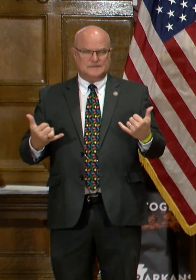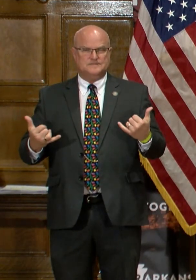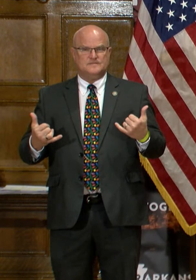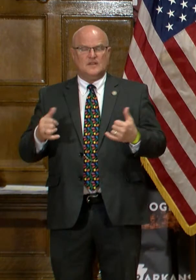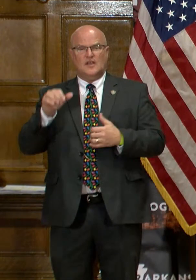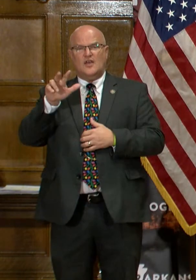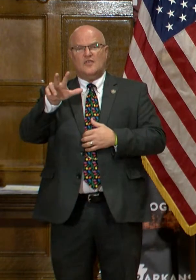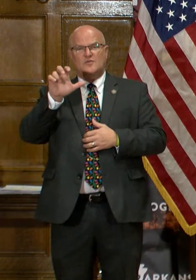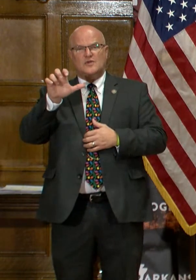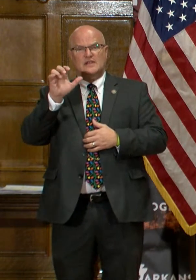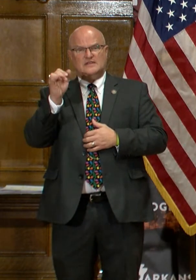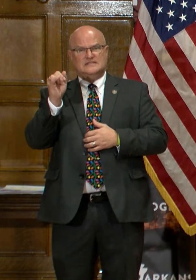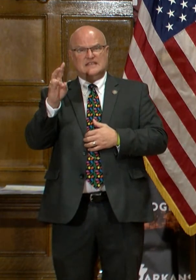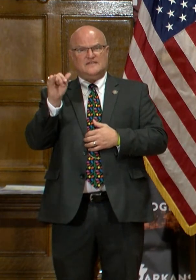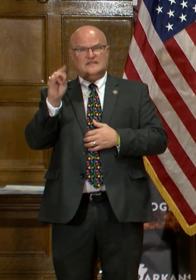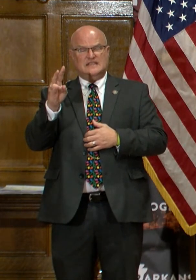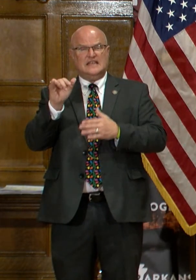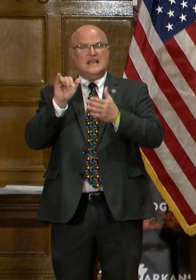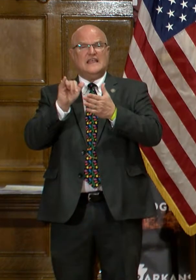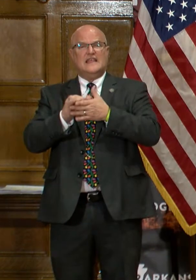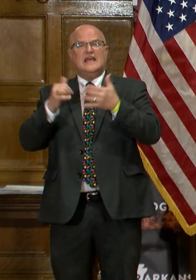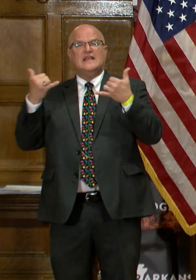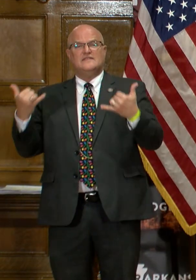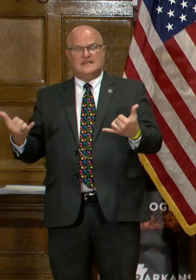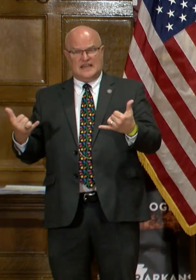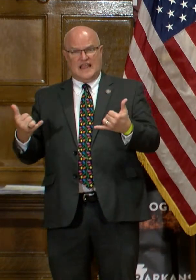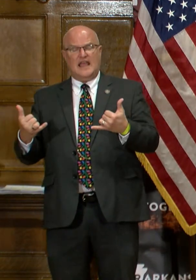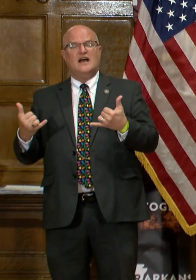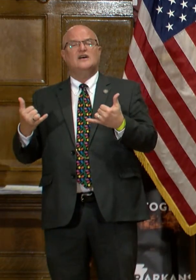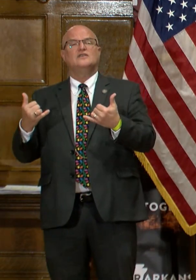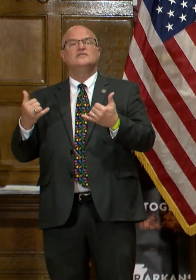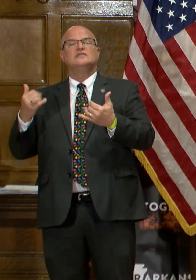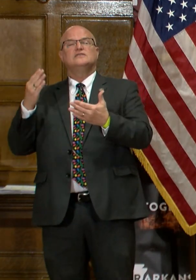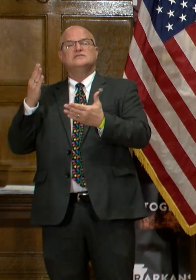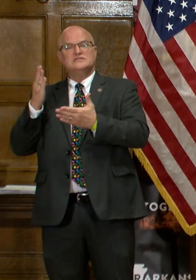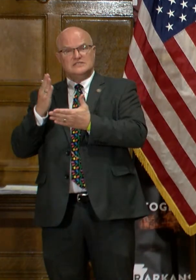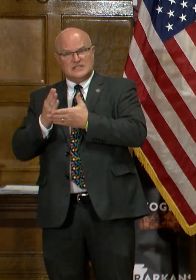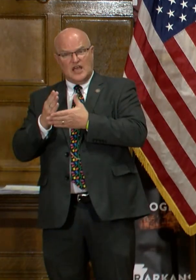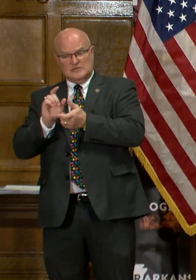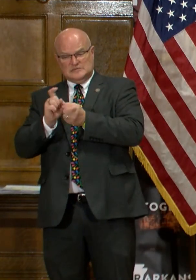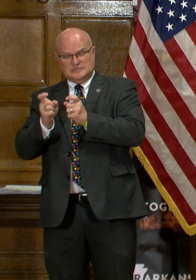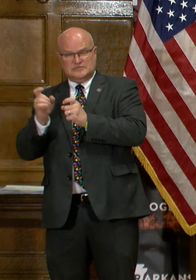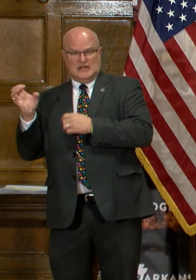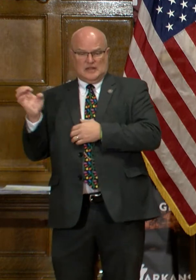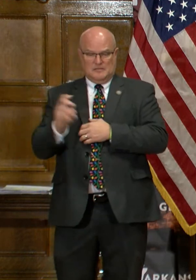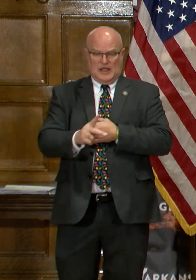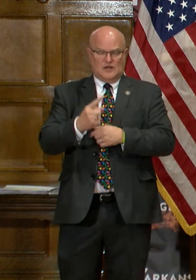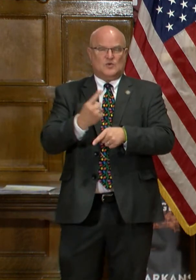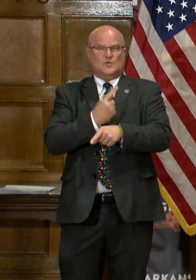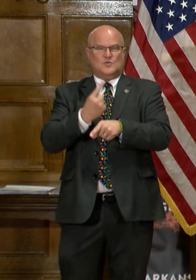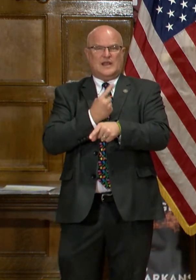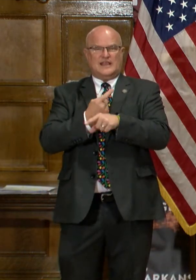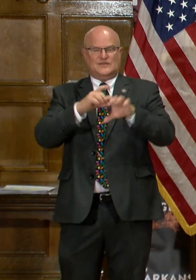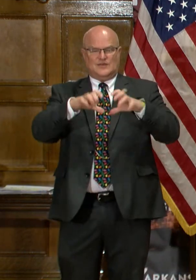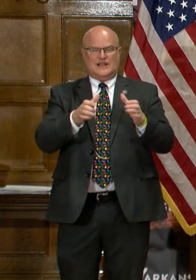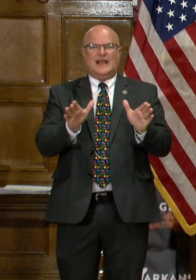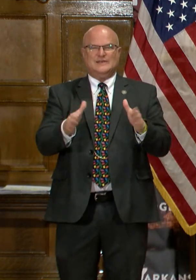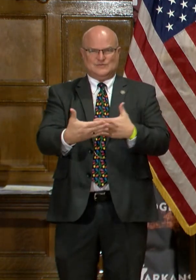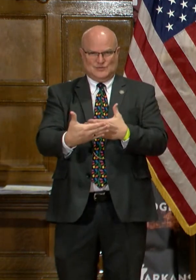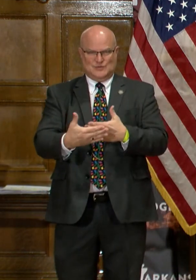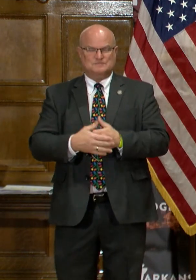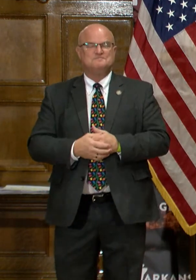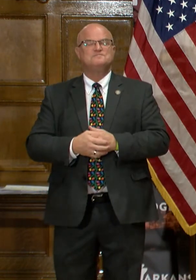and 317 that have now expired, and those districts or schools have returned to their regular operation.